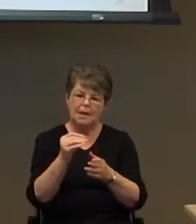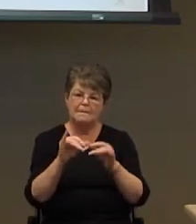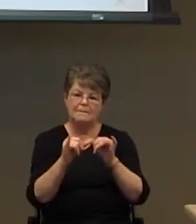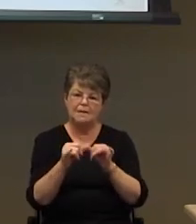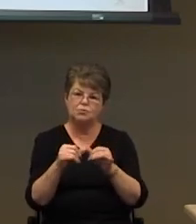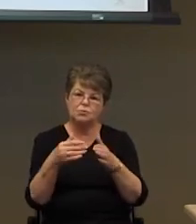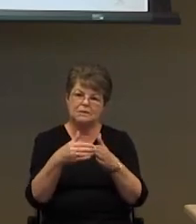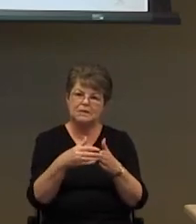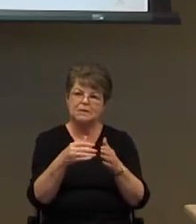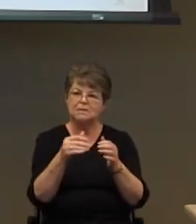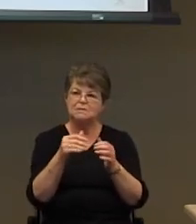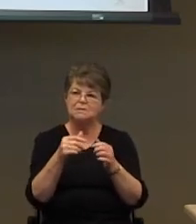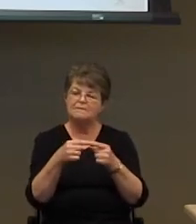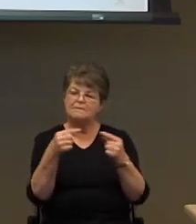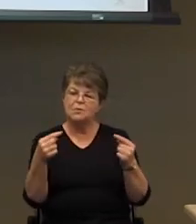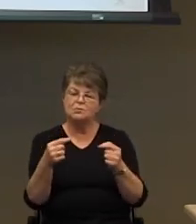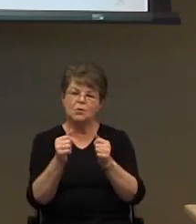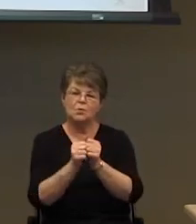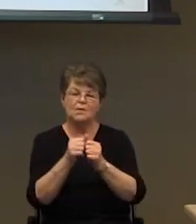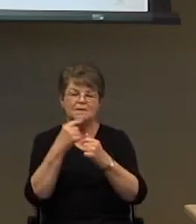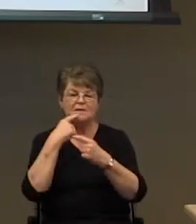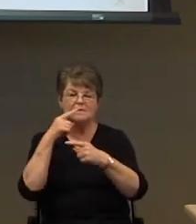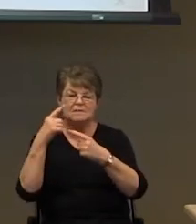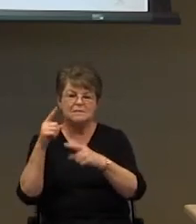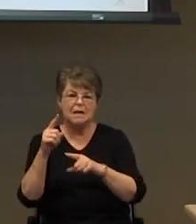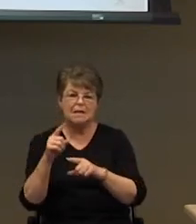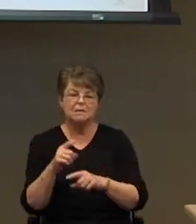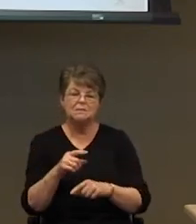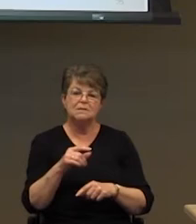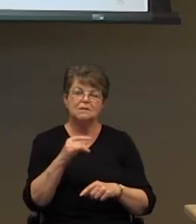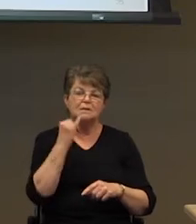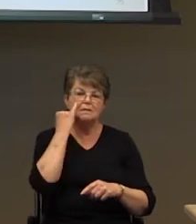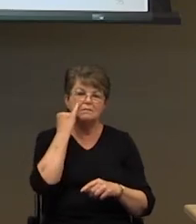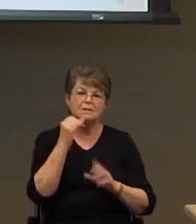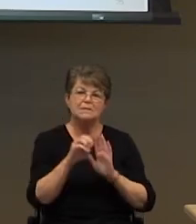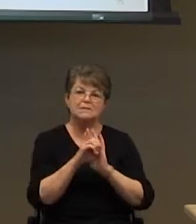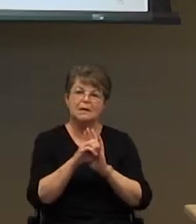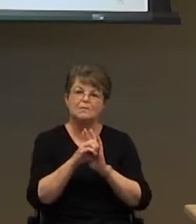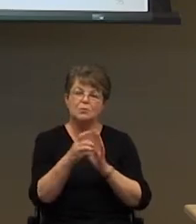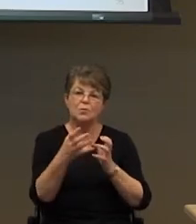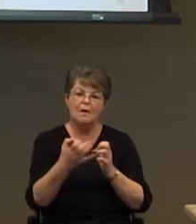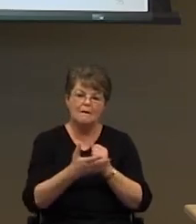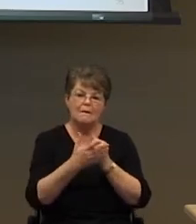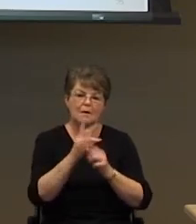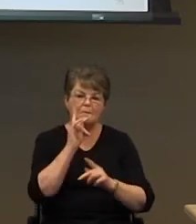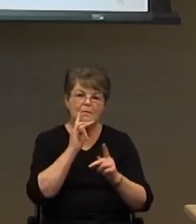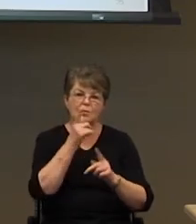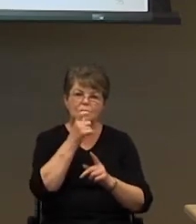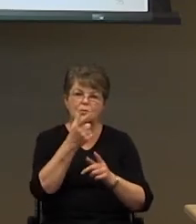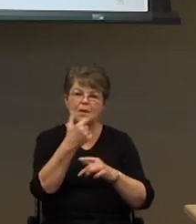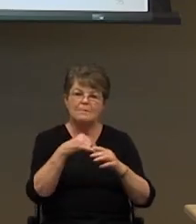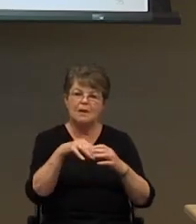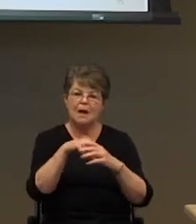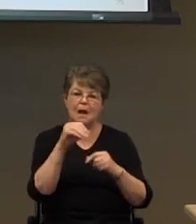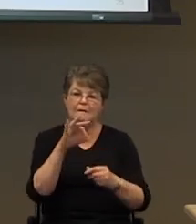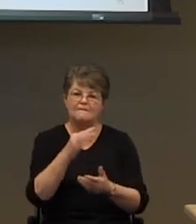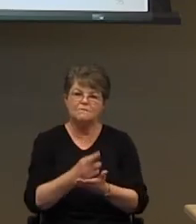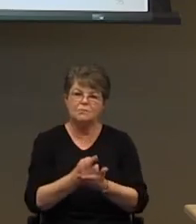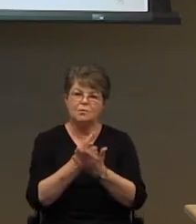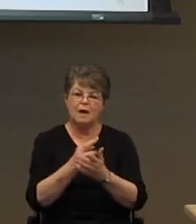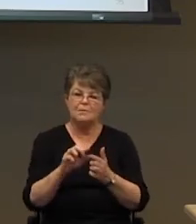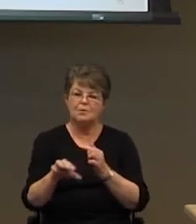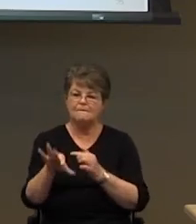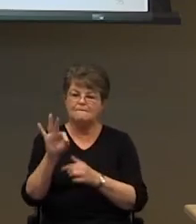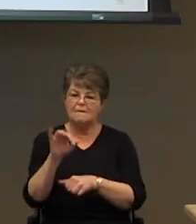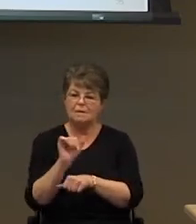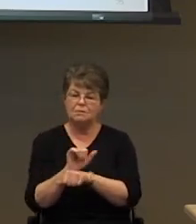the success that you're having. If the intent of the recommendation, for example, is to help people who are coming out of rehab to find